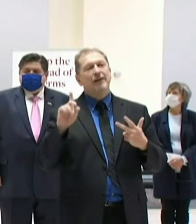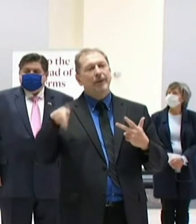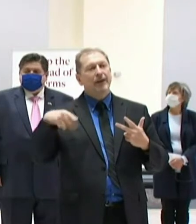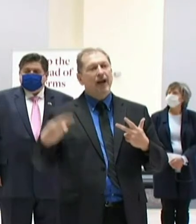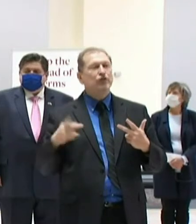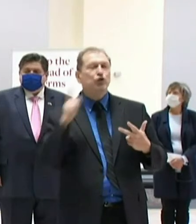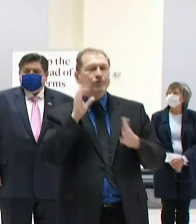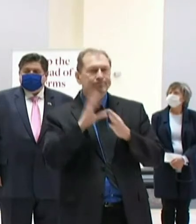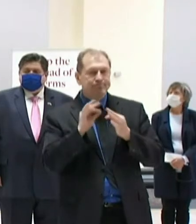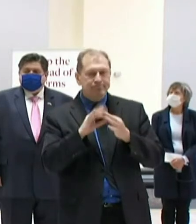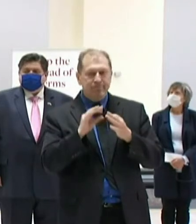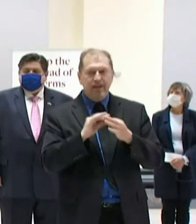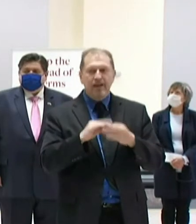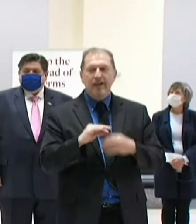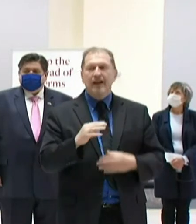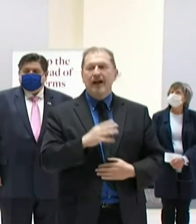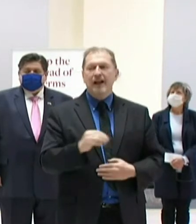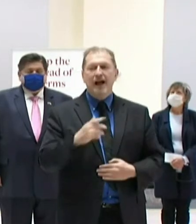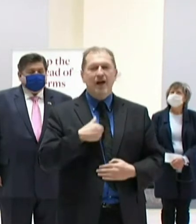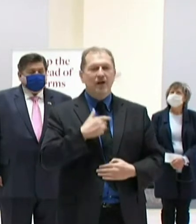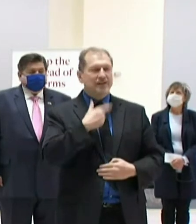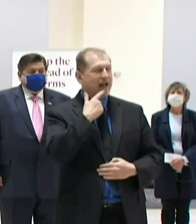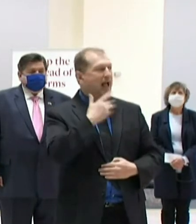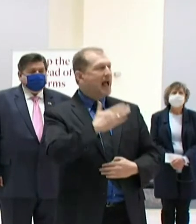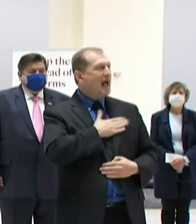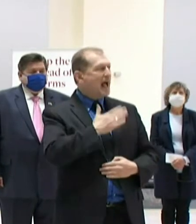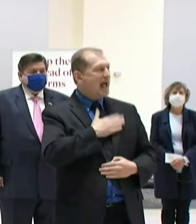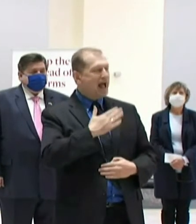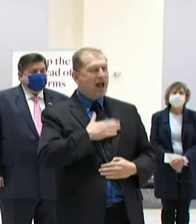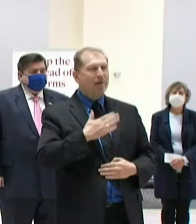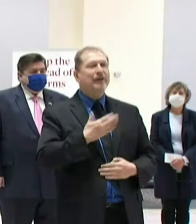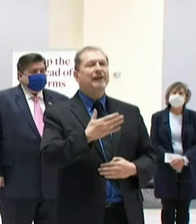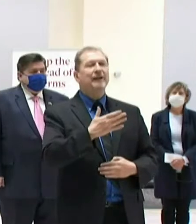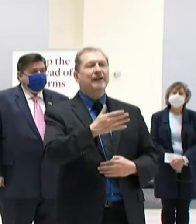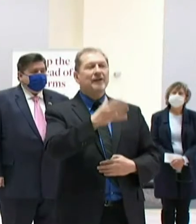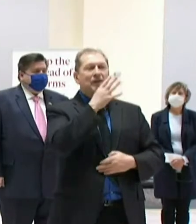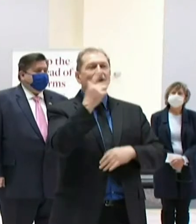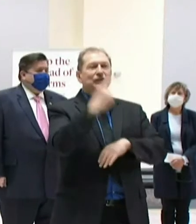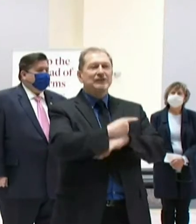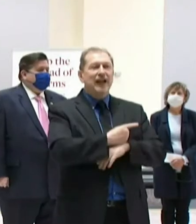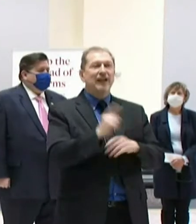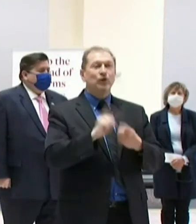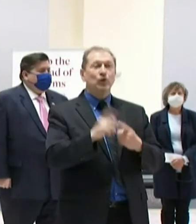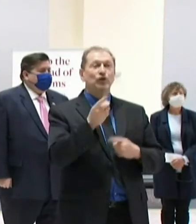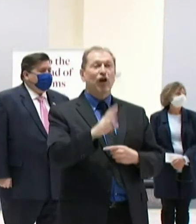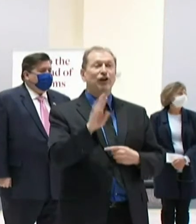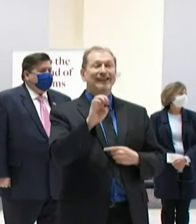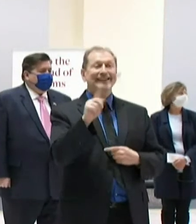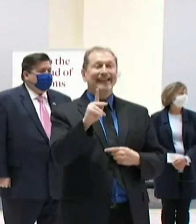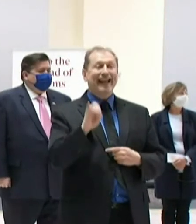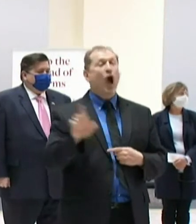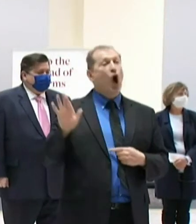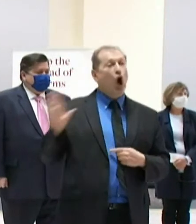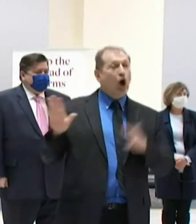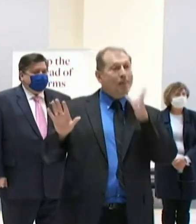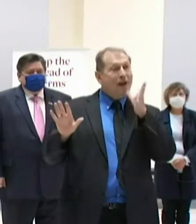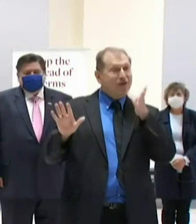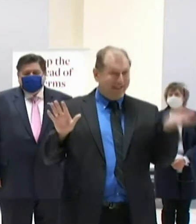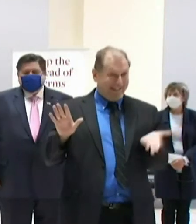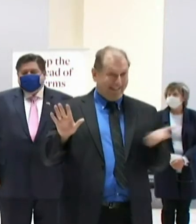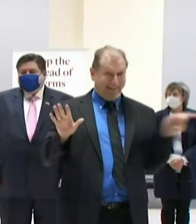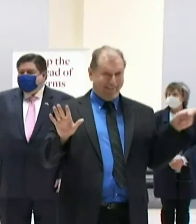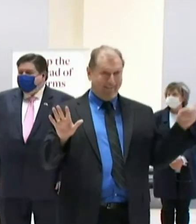words. And I'm going to say happy belated Mother's Day to Dr. Ezike's mother, who's here with us this morning. Dr. Ezike.